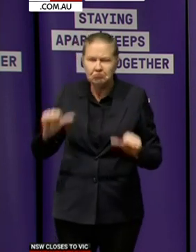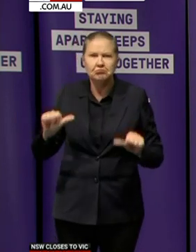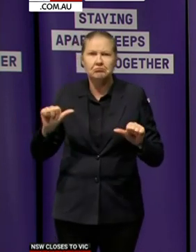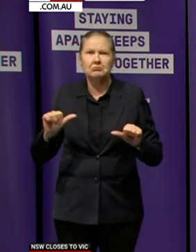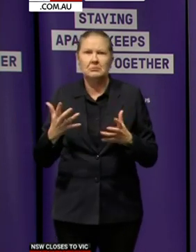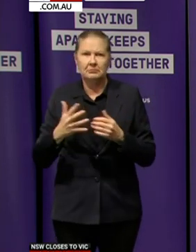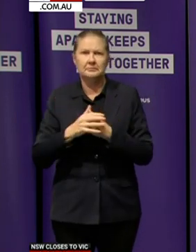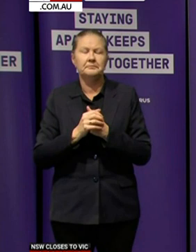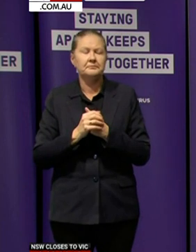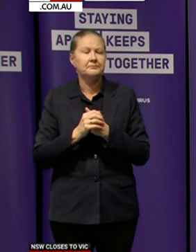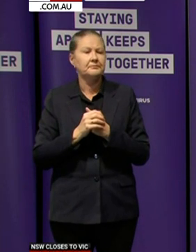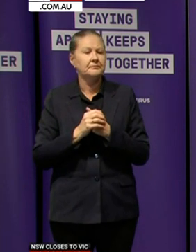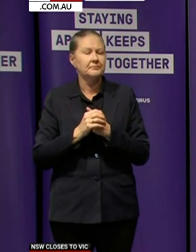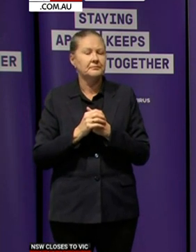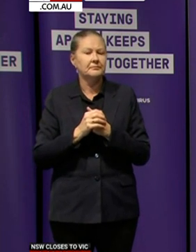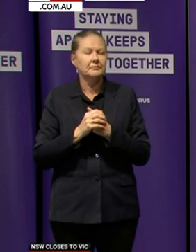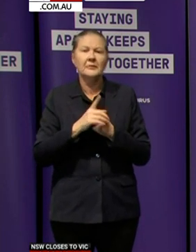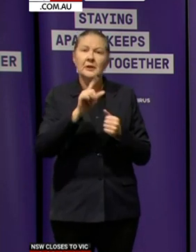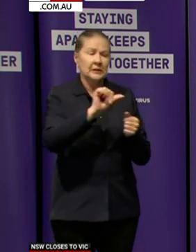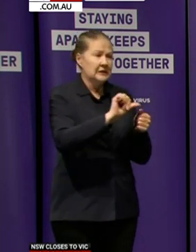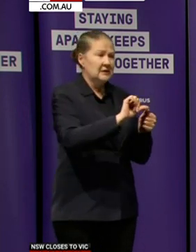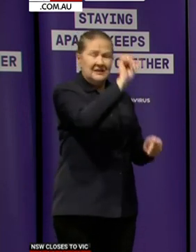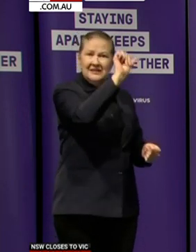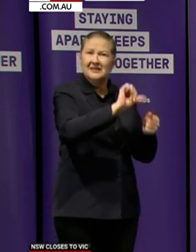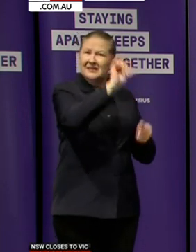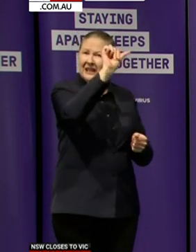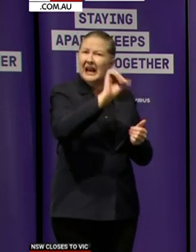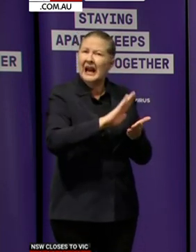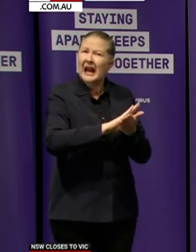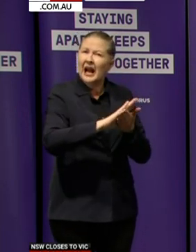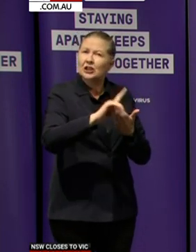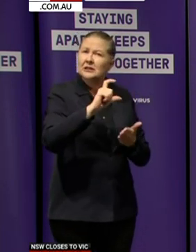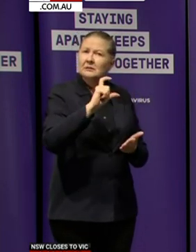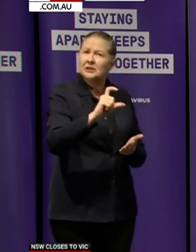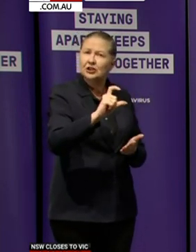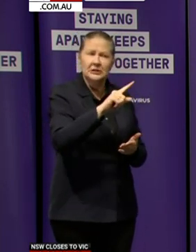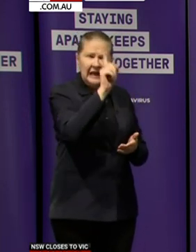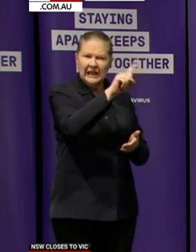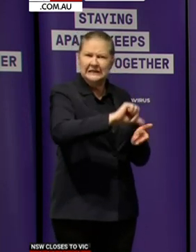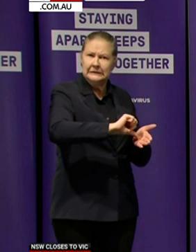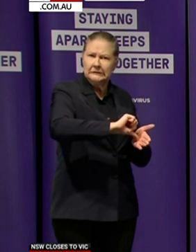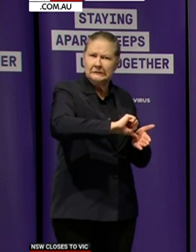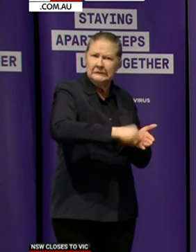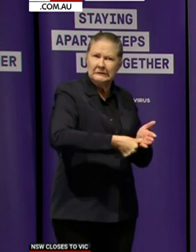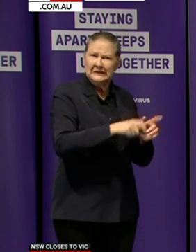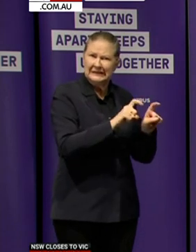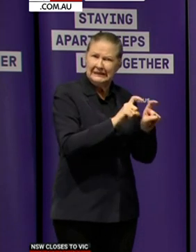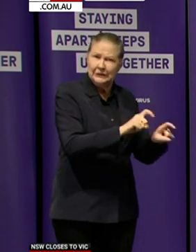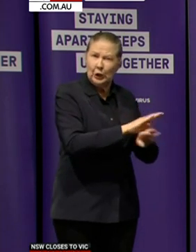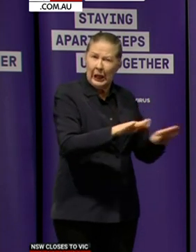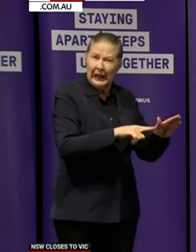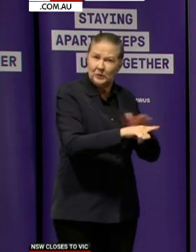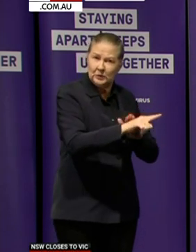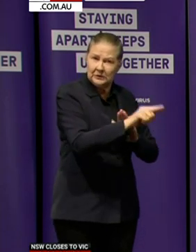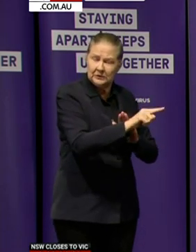of the public housing towers, the 9 towers that remain in that hard lockdown, I just want to assure